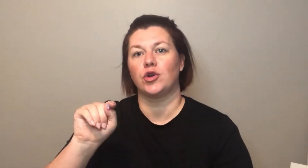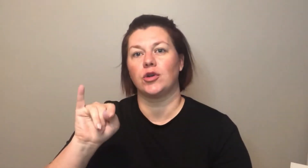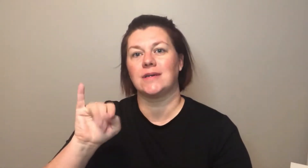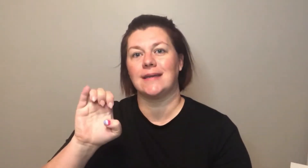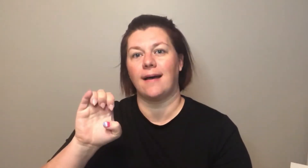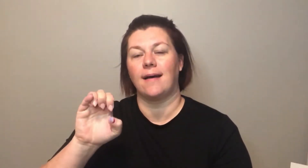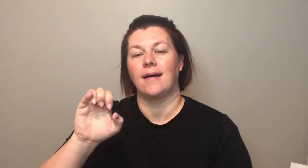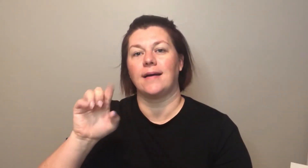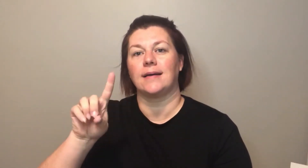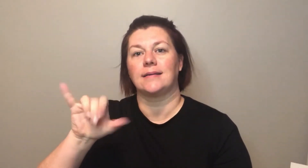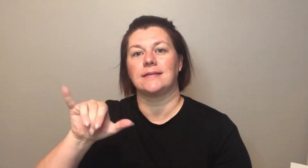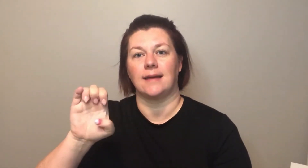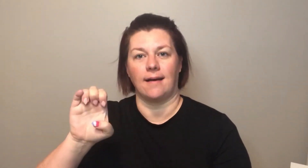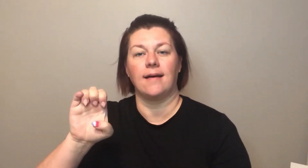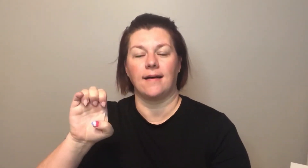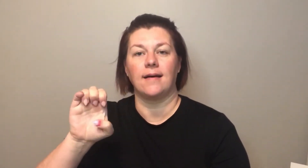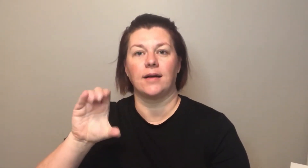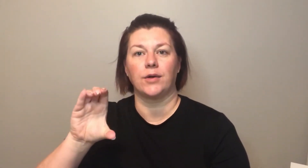part of their tie-dye collection